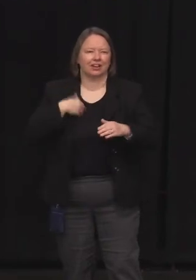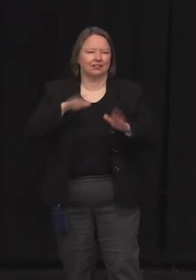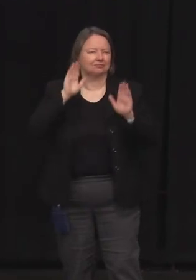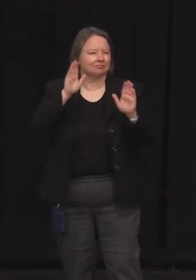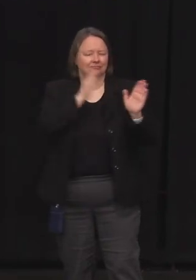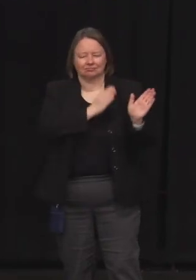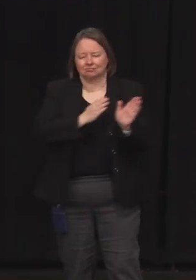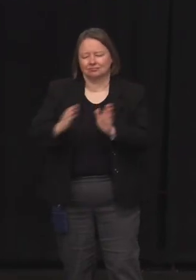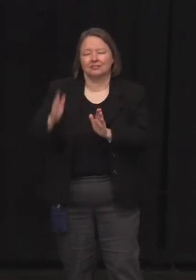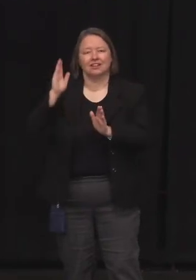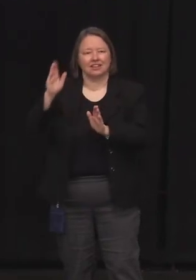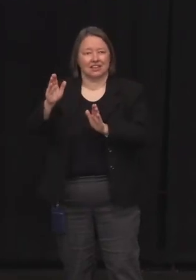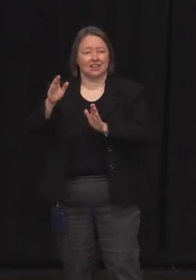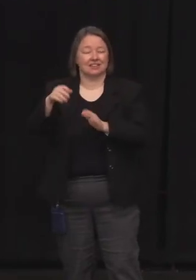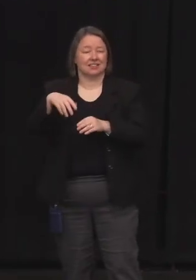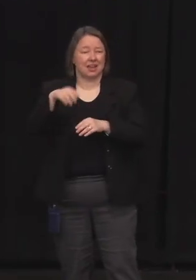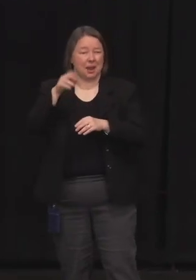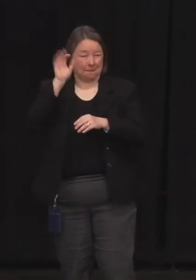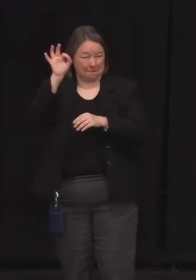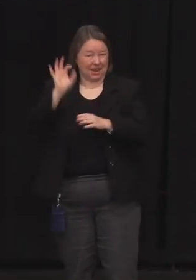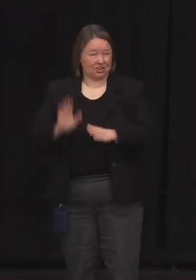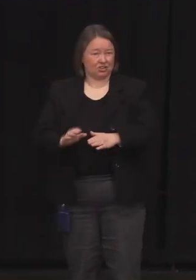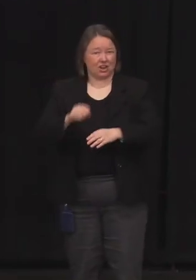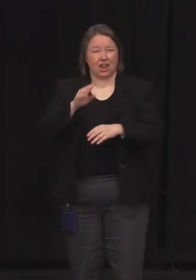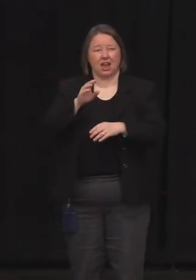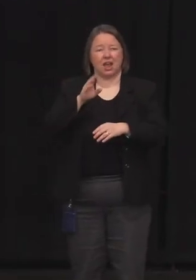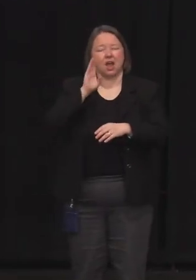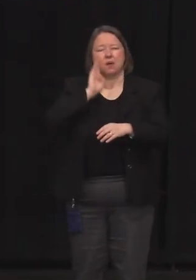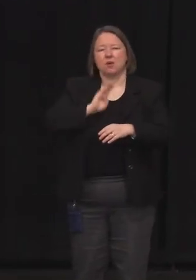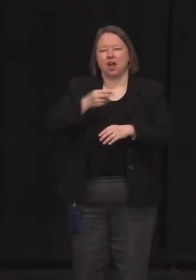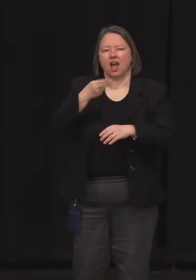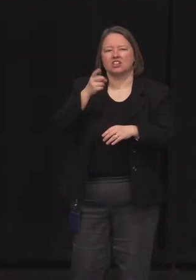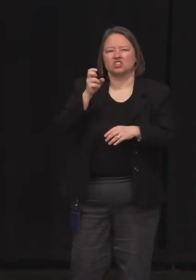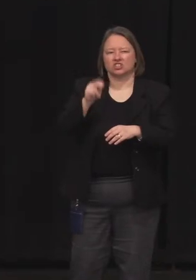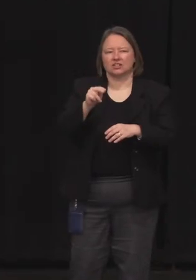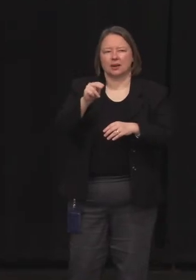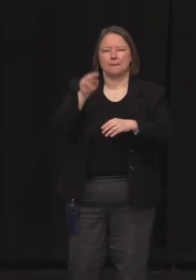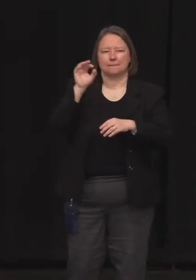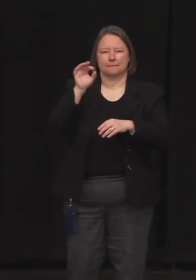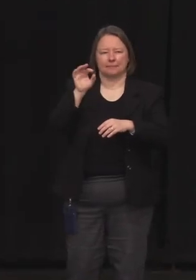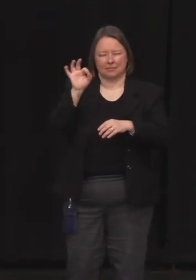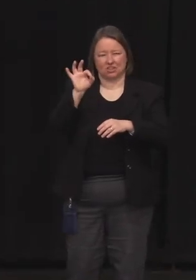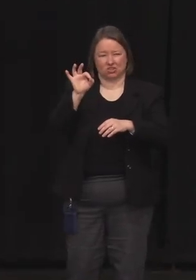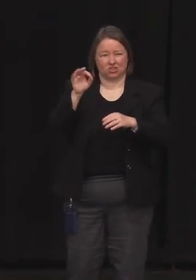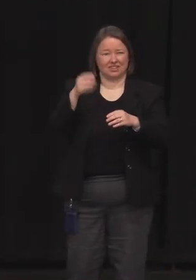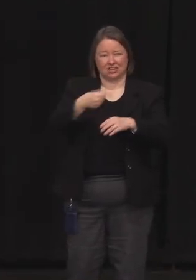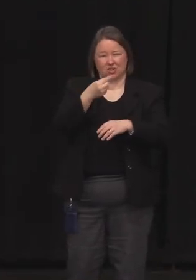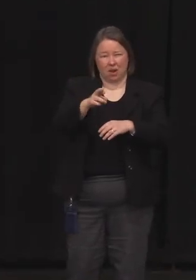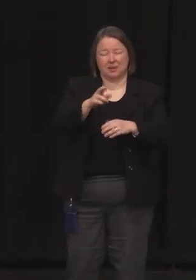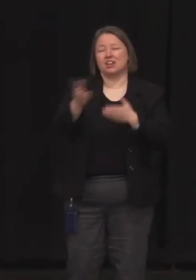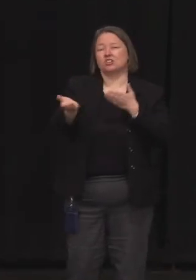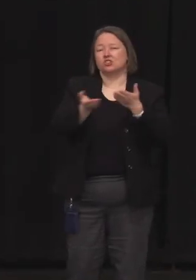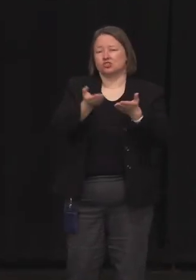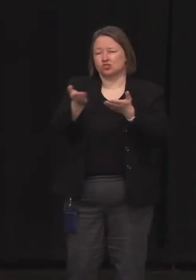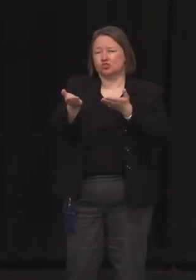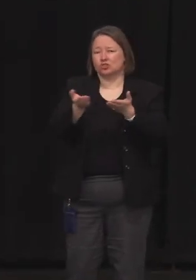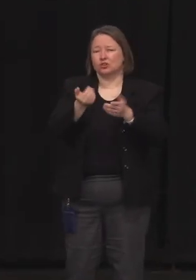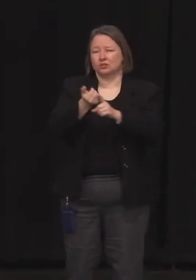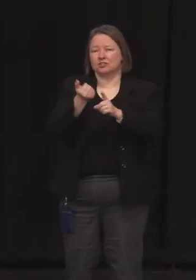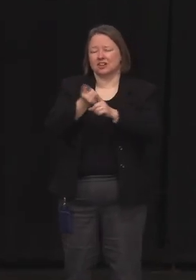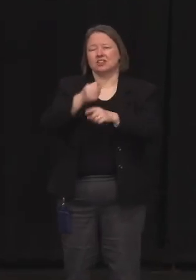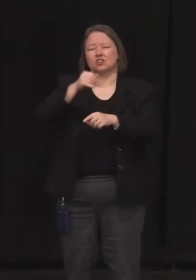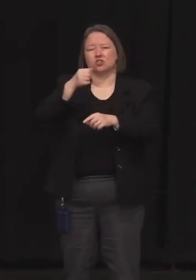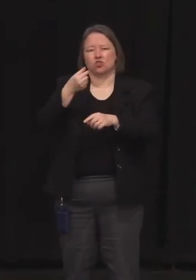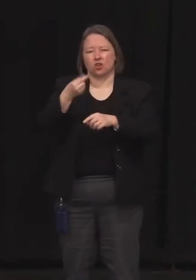He serves as a senior pastor at Brown Hutcherson Ministries in Grand Rapids and serves as the